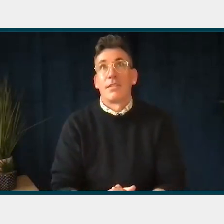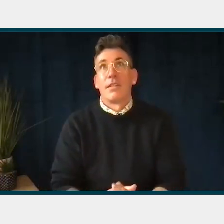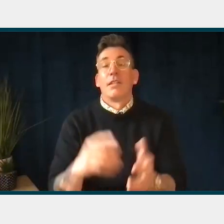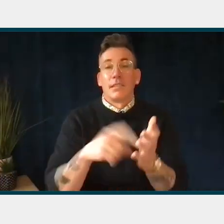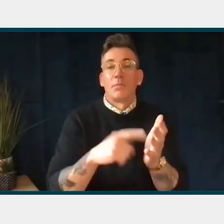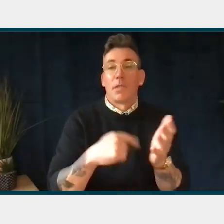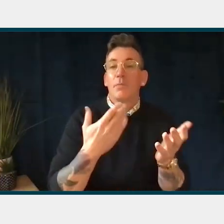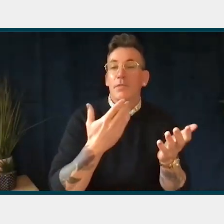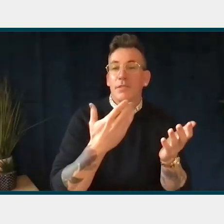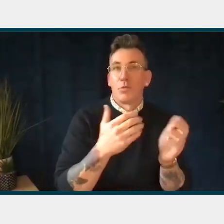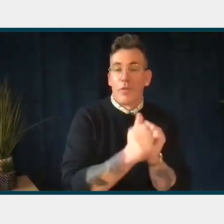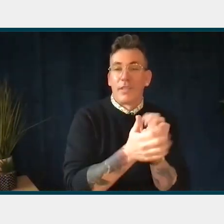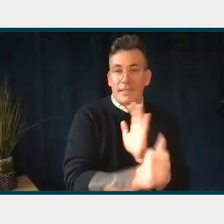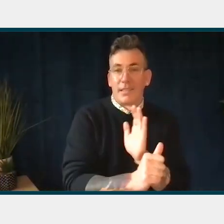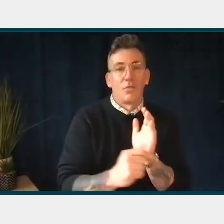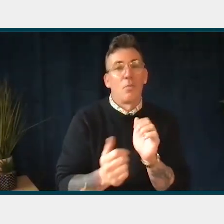I can't emphasize that enough.